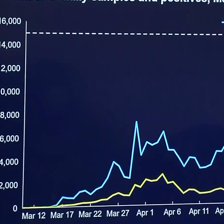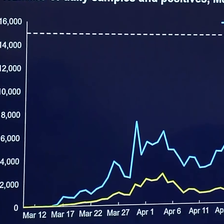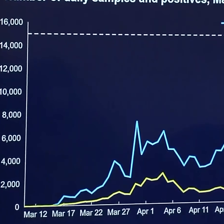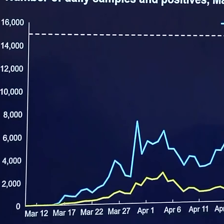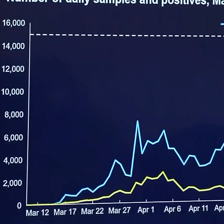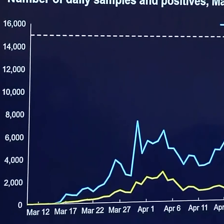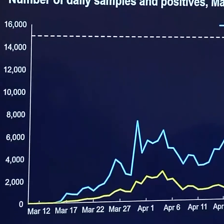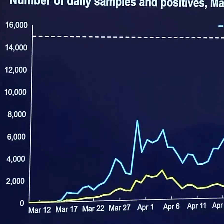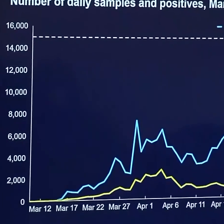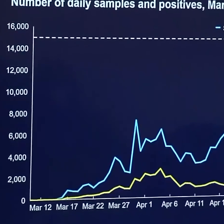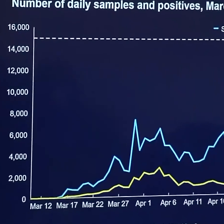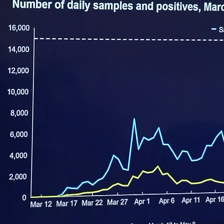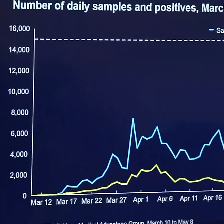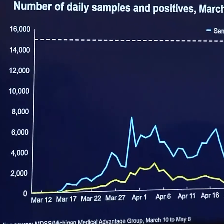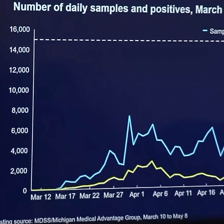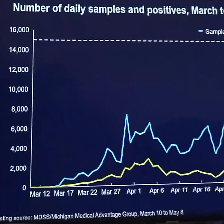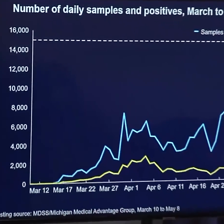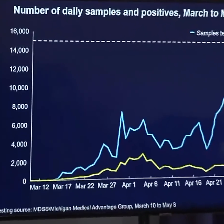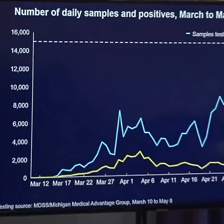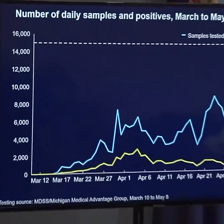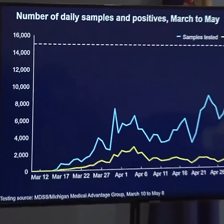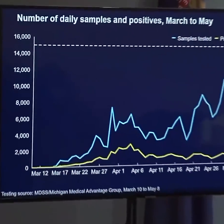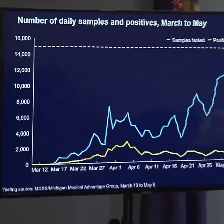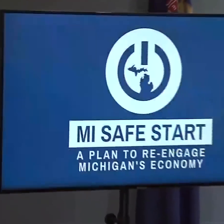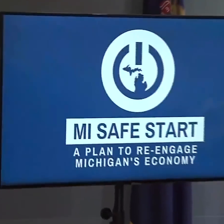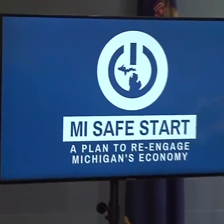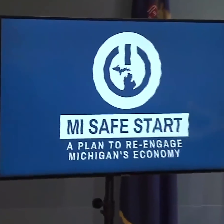overall. Thank you. Governor?